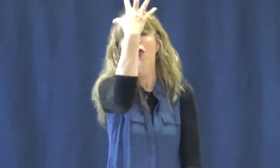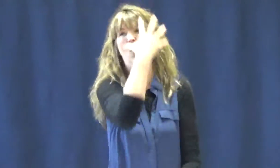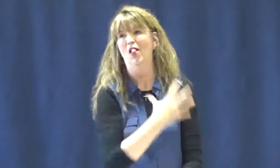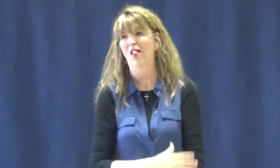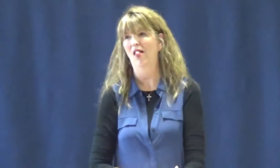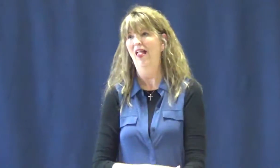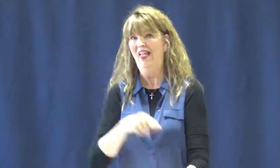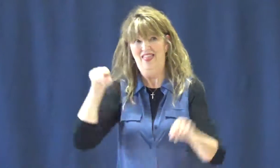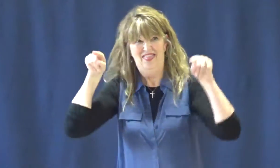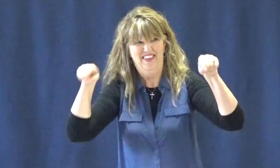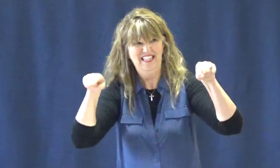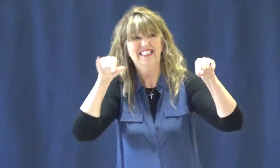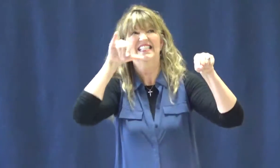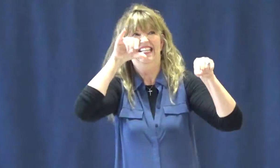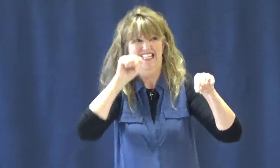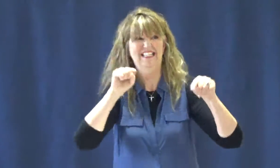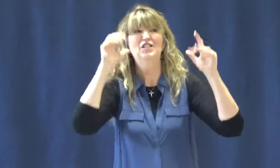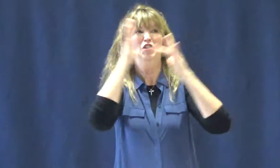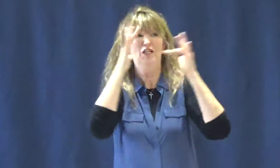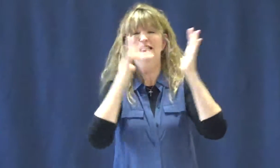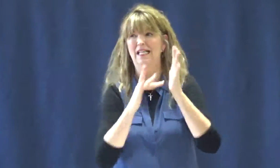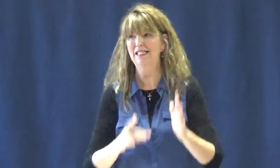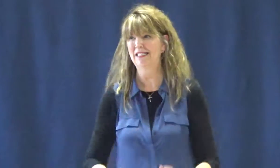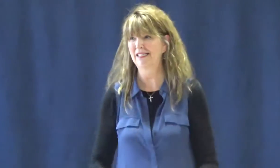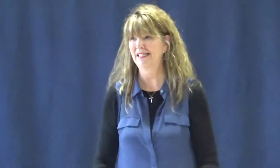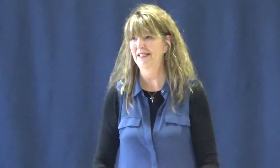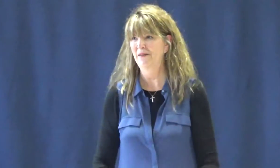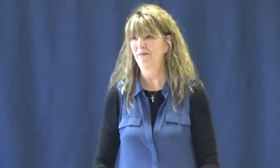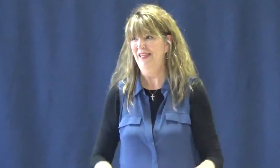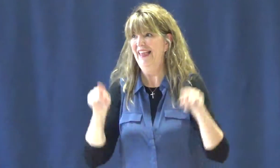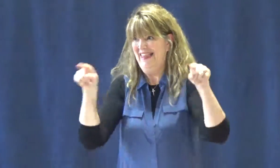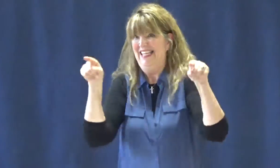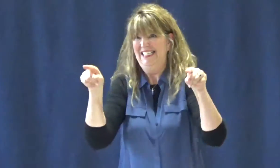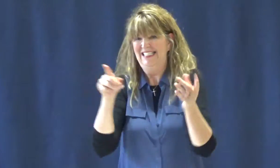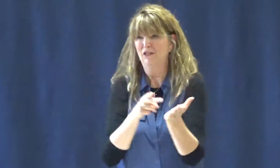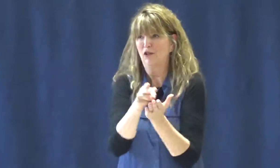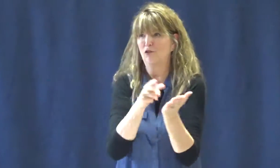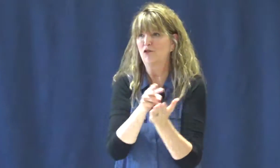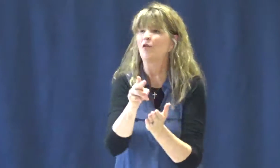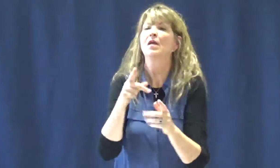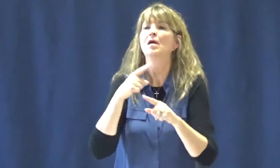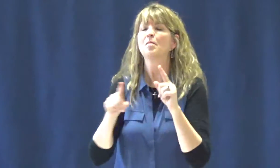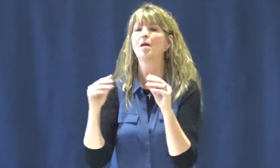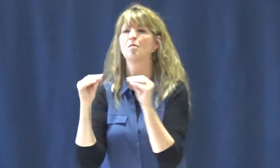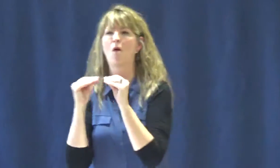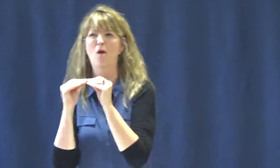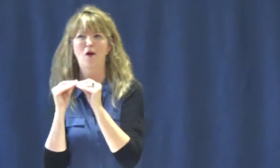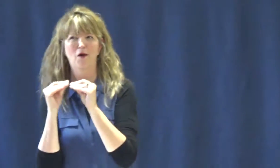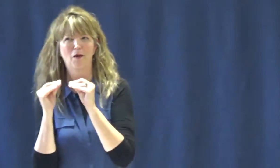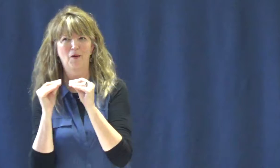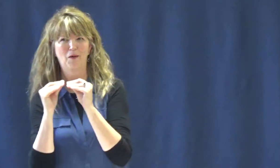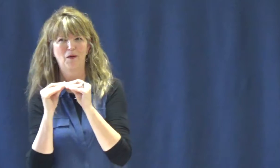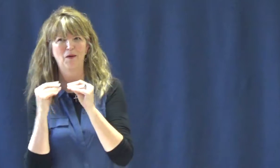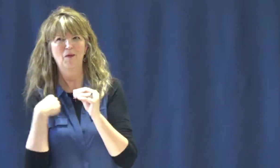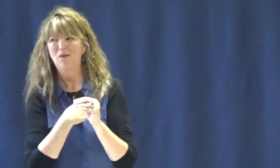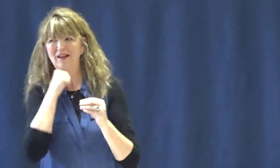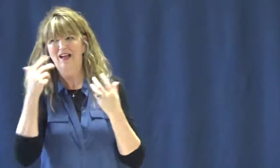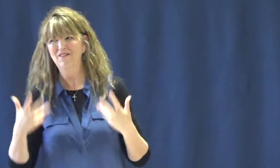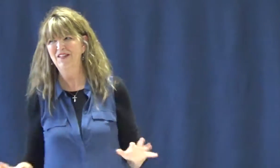example. This is just beautiful. This is Jesus right here. But we need to do more.